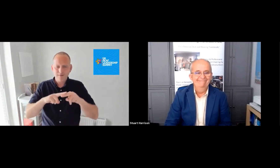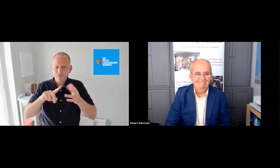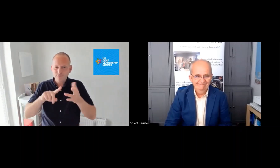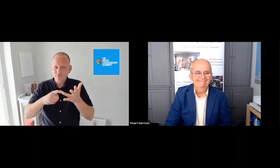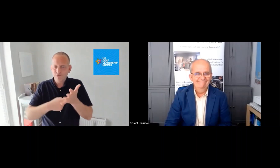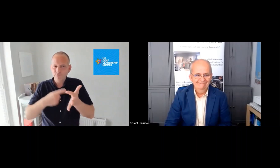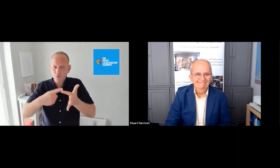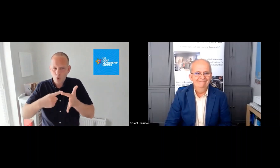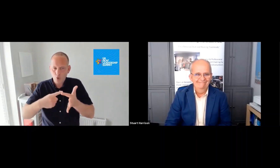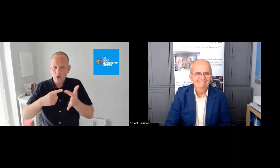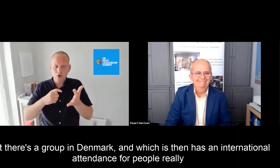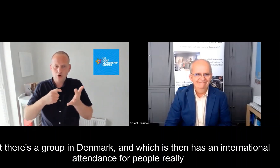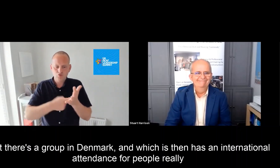But there's